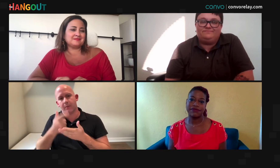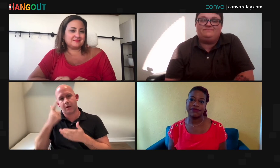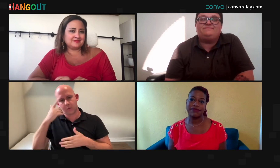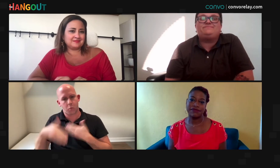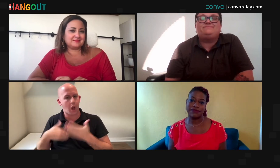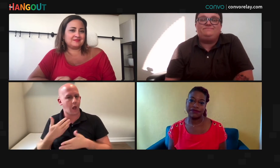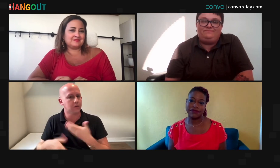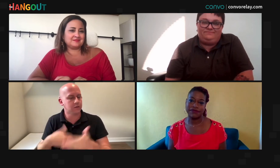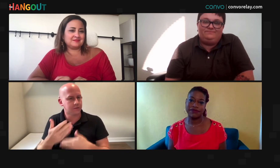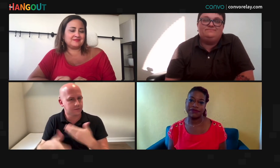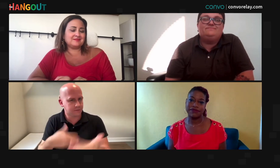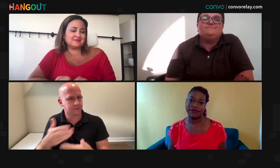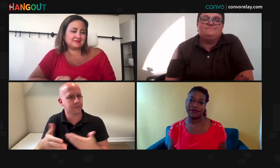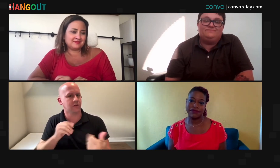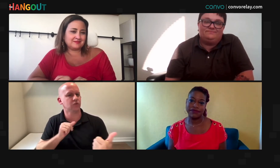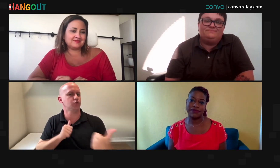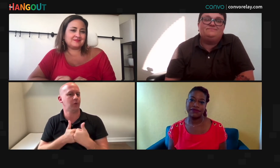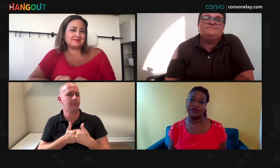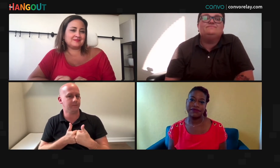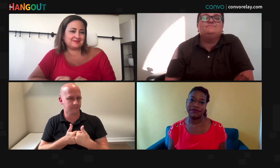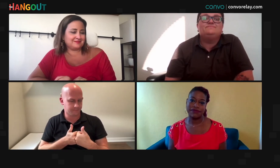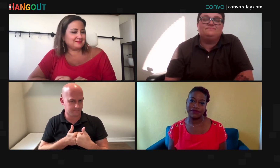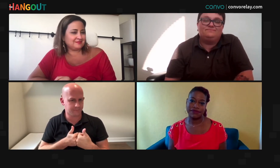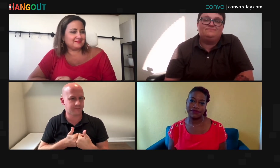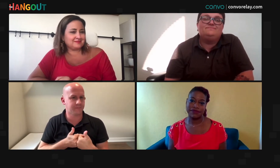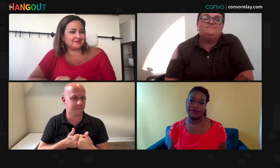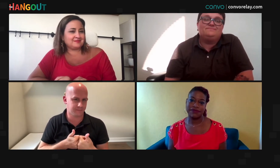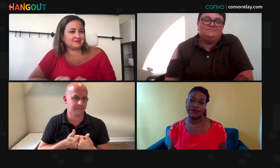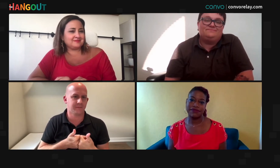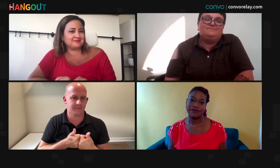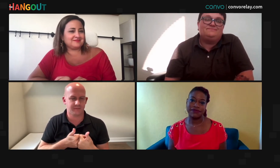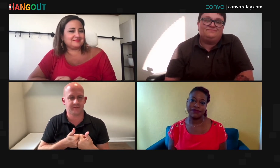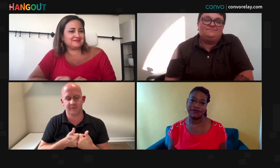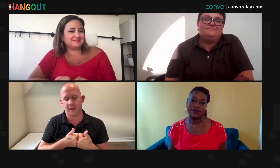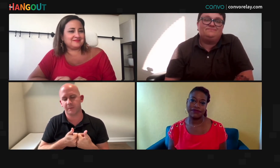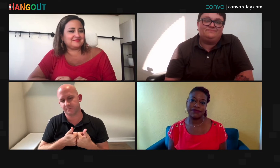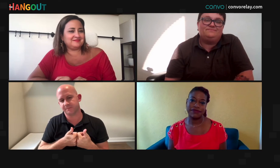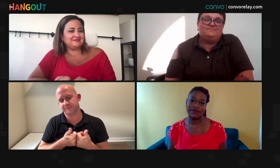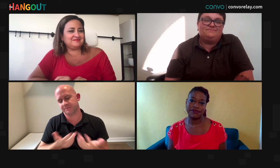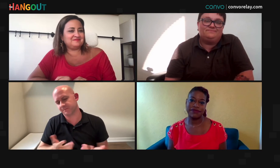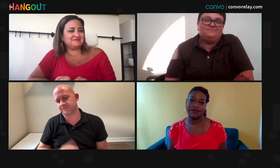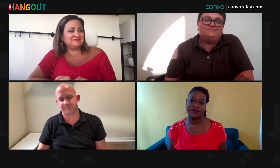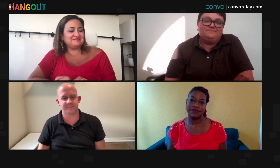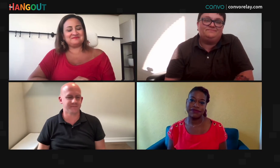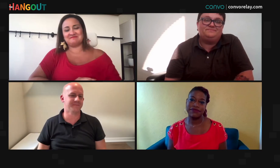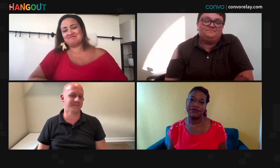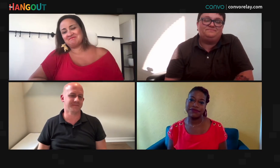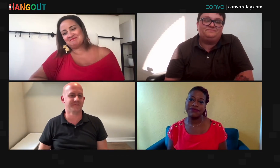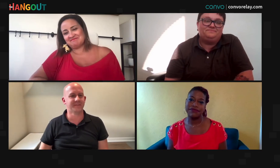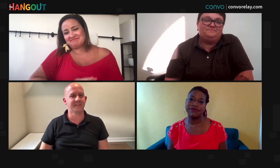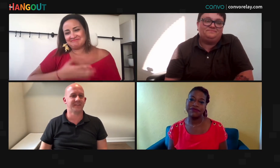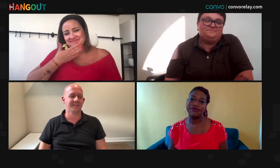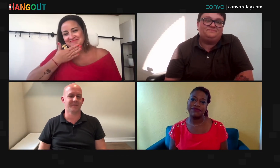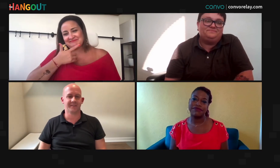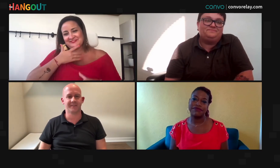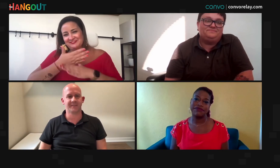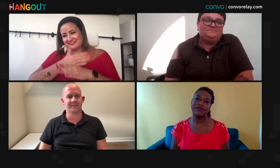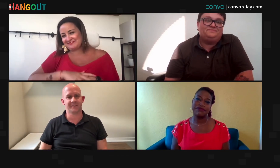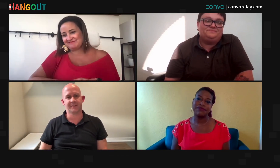the important part is that we're getting information out and processing. So that is the challenge. This is